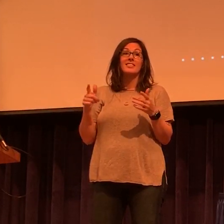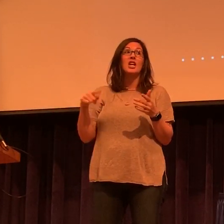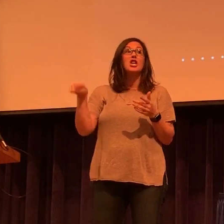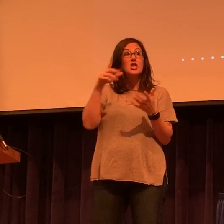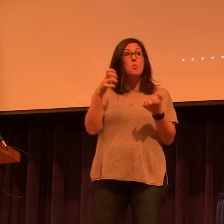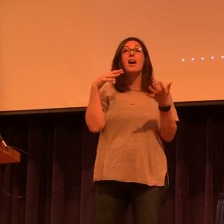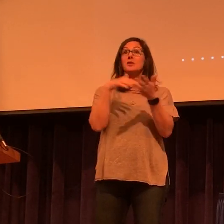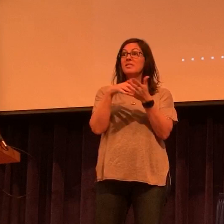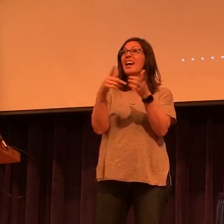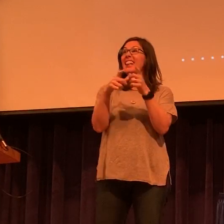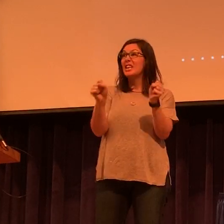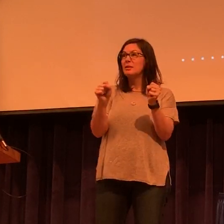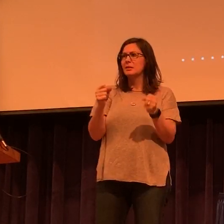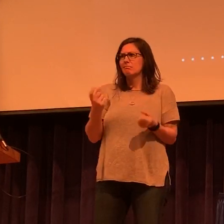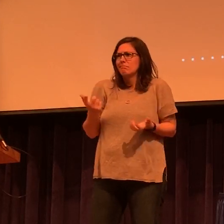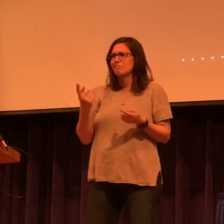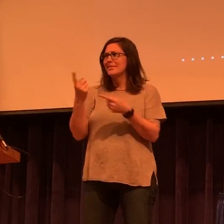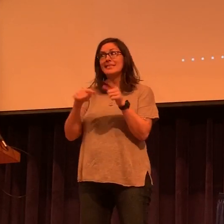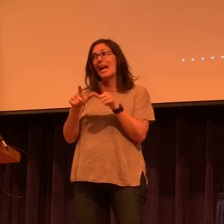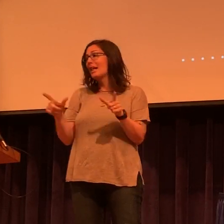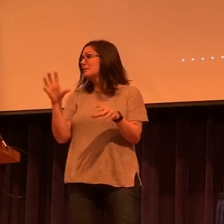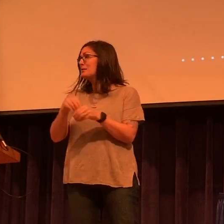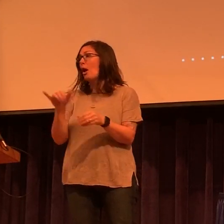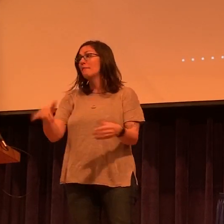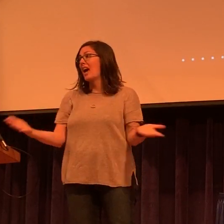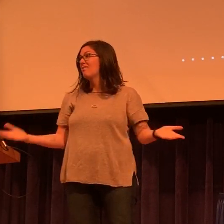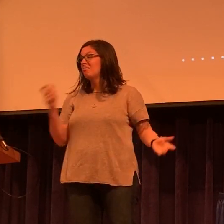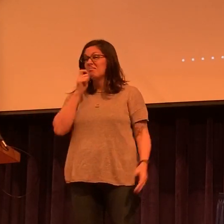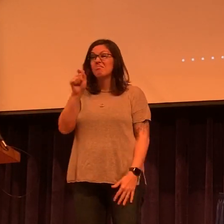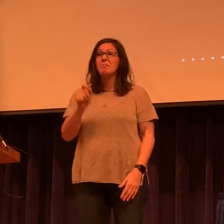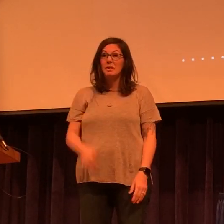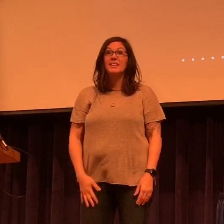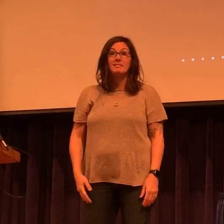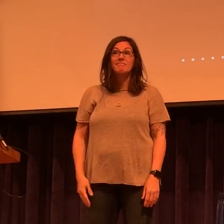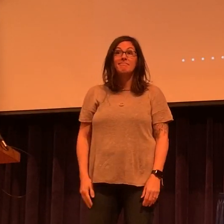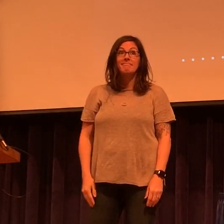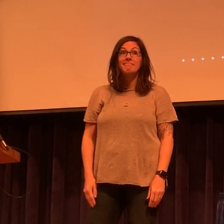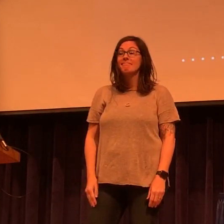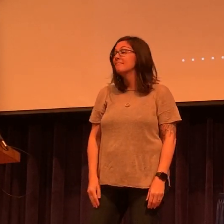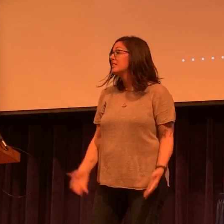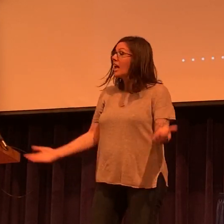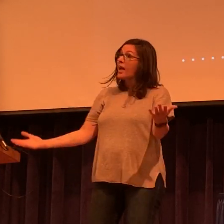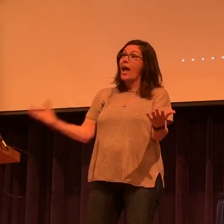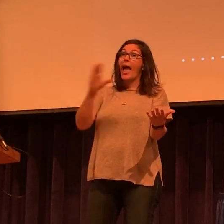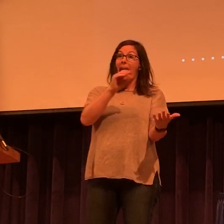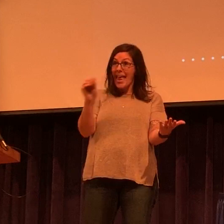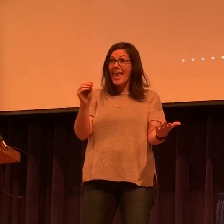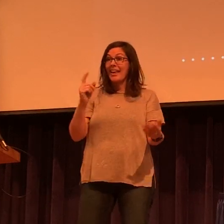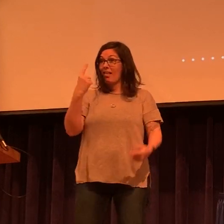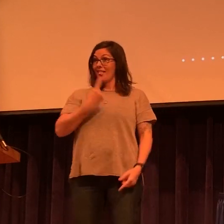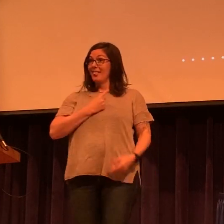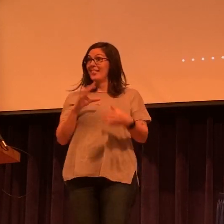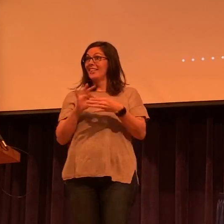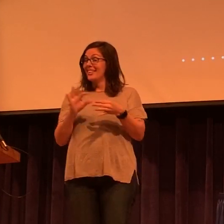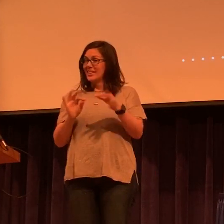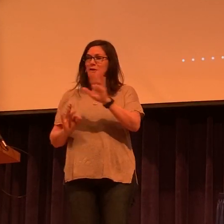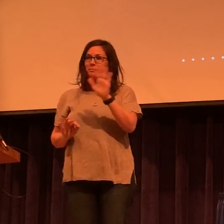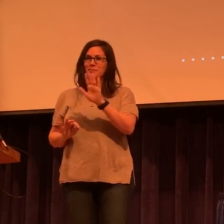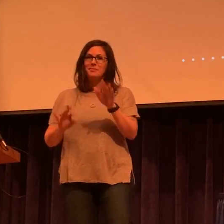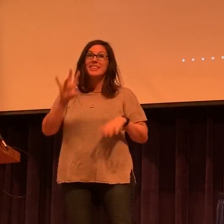languages. If you want to study linguistics, then sign languages are a part of that, period. And again,